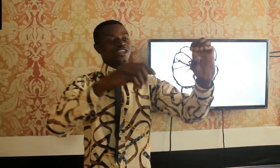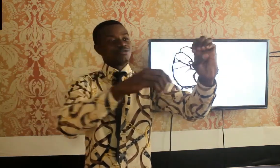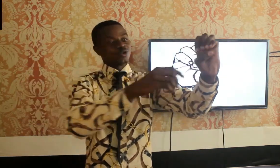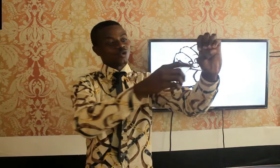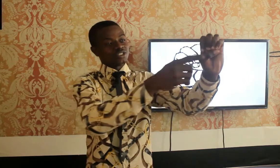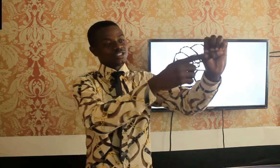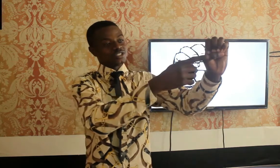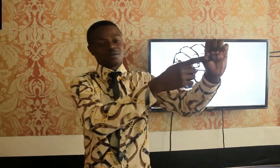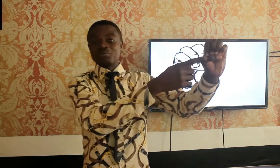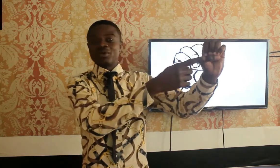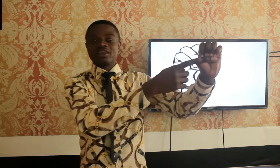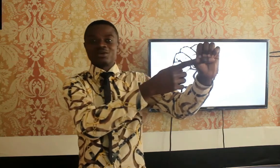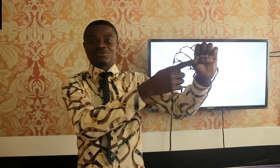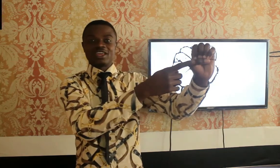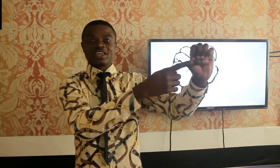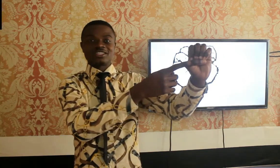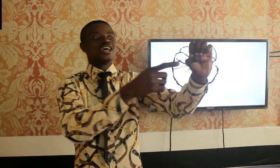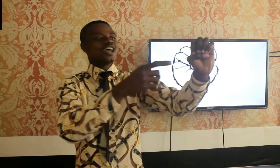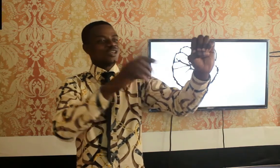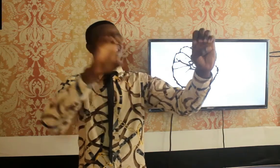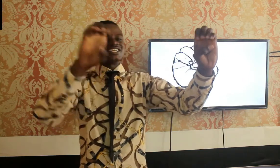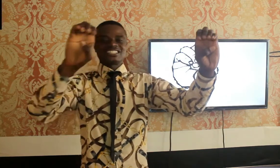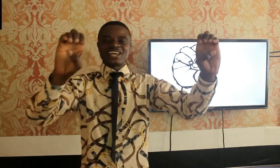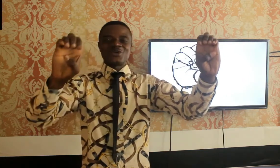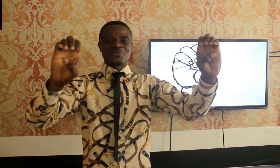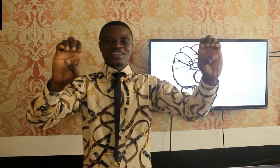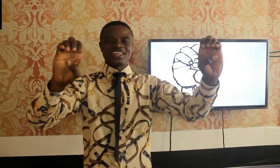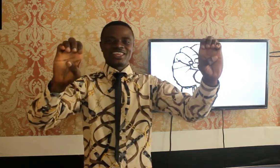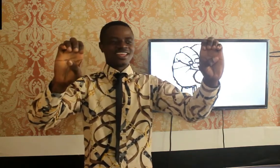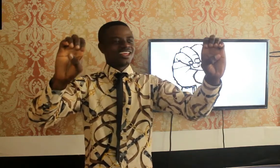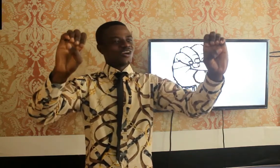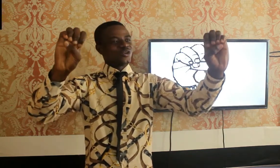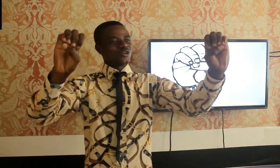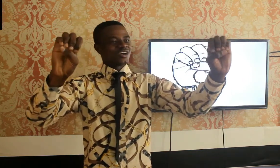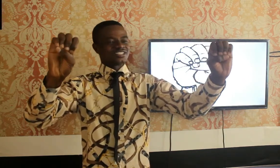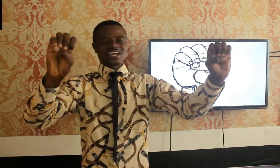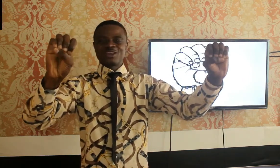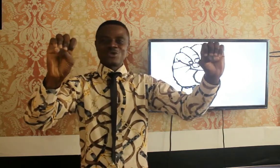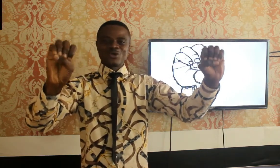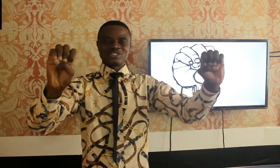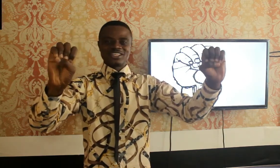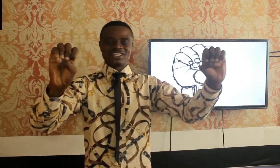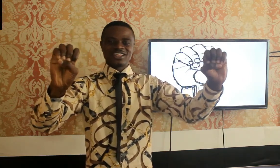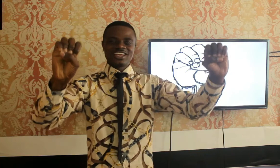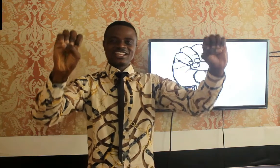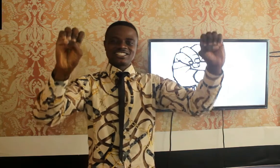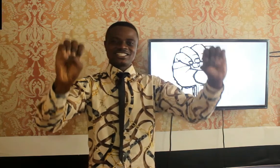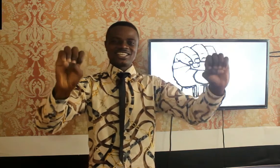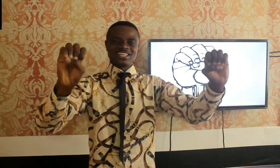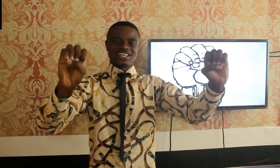finding difficulties bending the fingers, and you can sign open E, or you can sign close E. This is E.